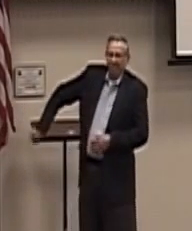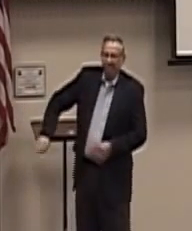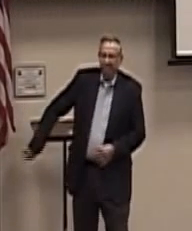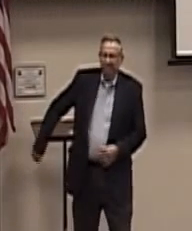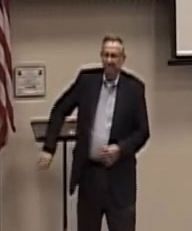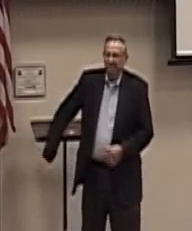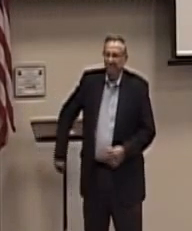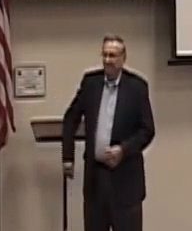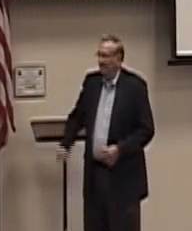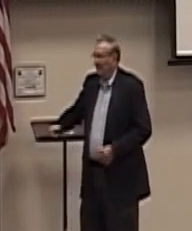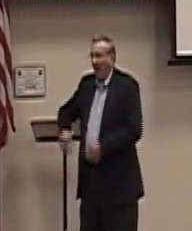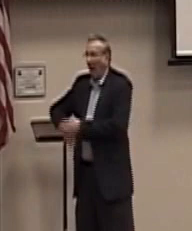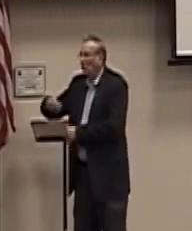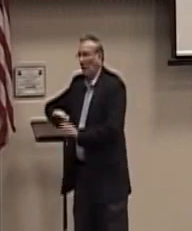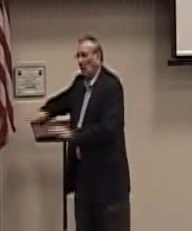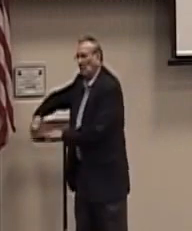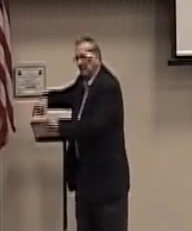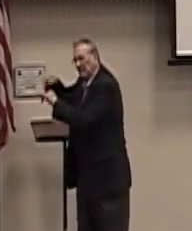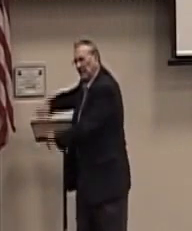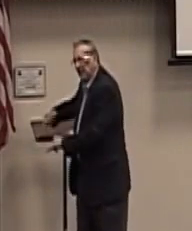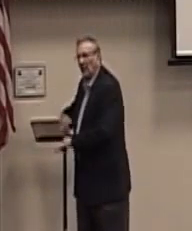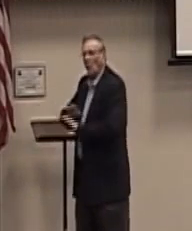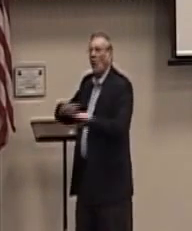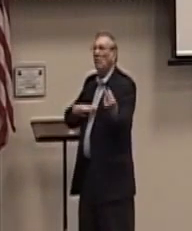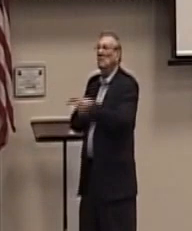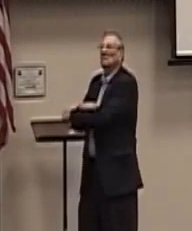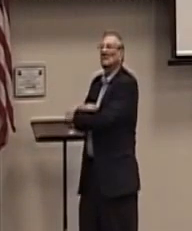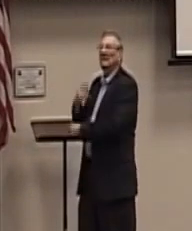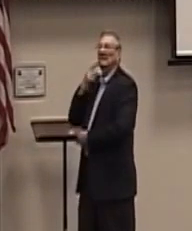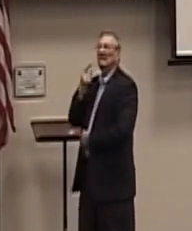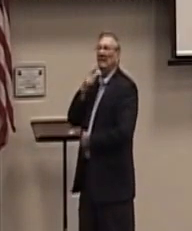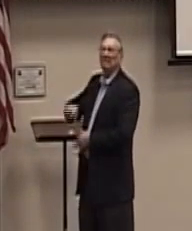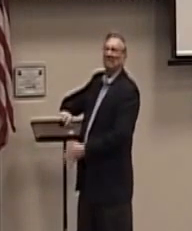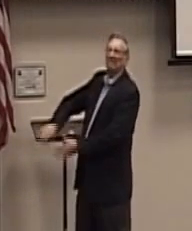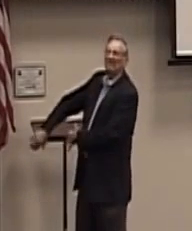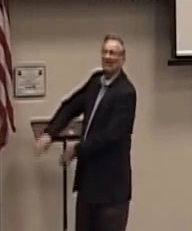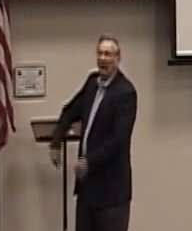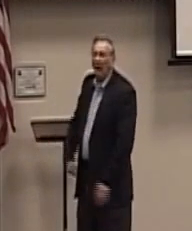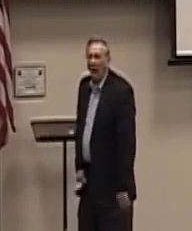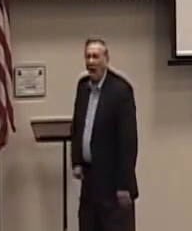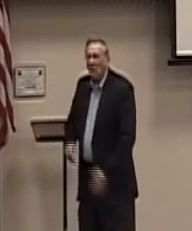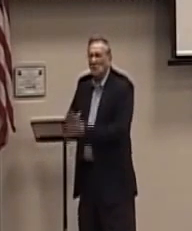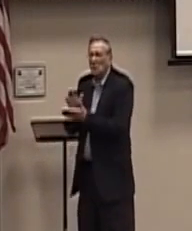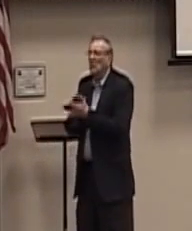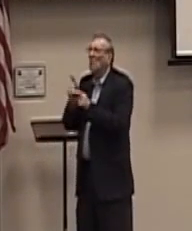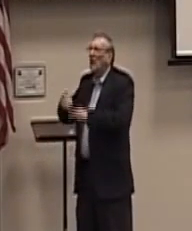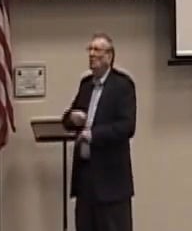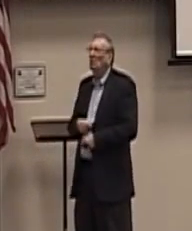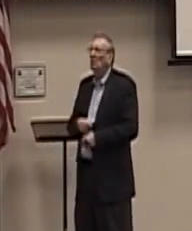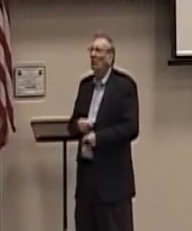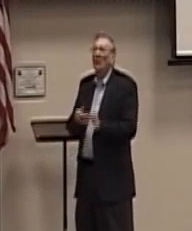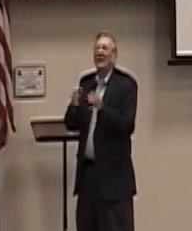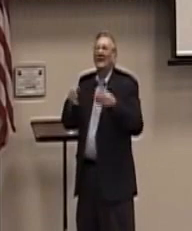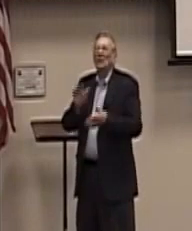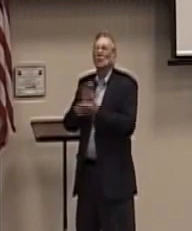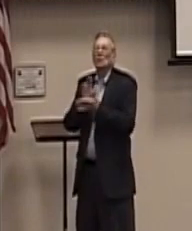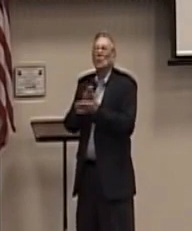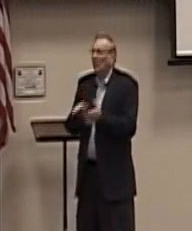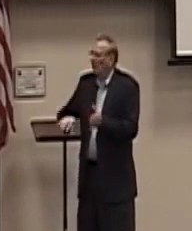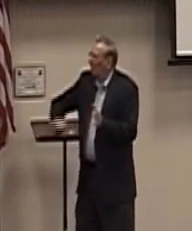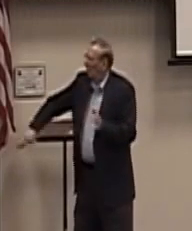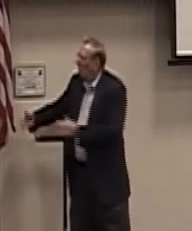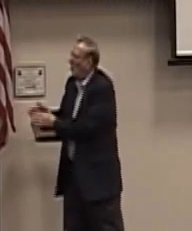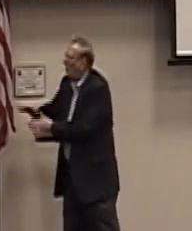weren't allowed outside because their family didn't want other people to know. How the schools they went to would shove them in a corner and forget about